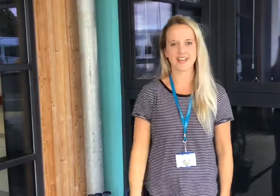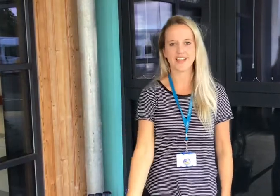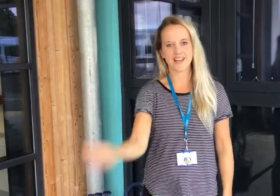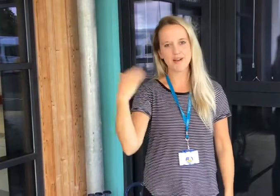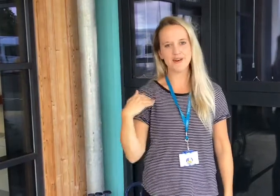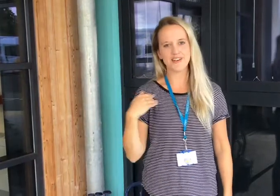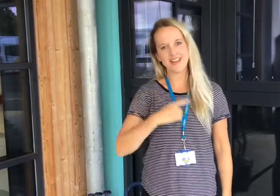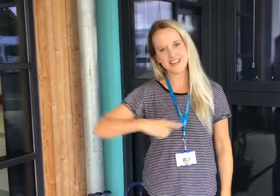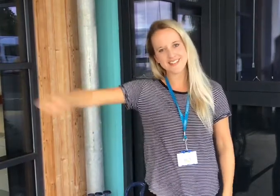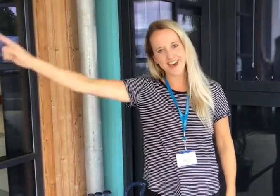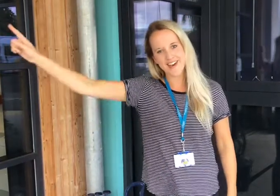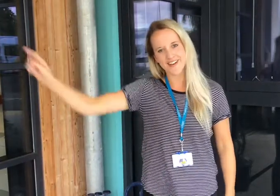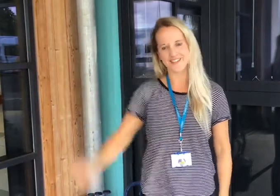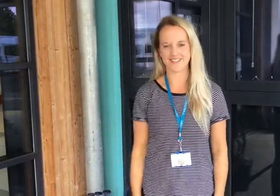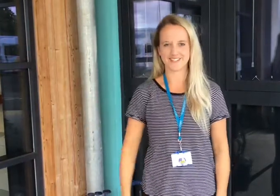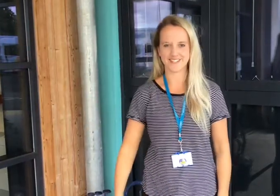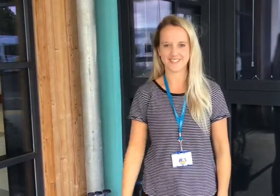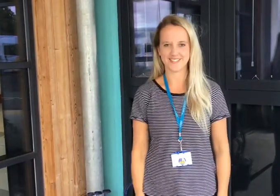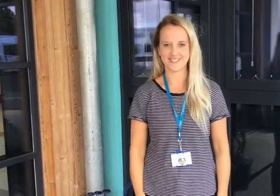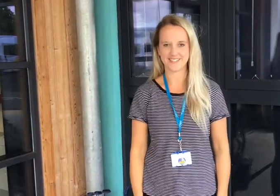around. Come on, let's go!